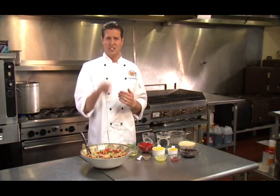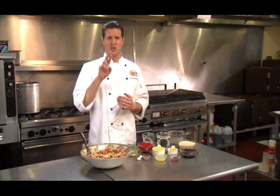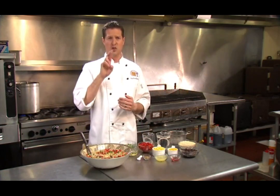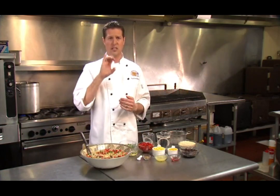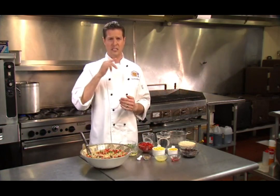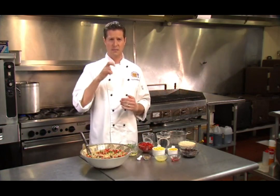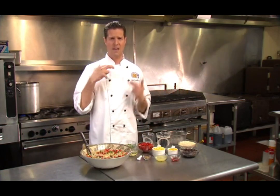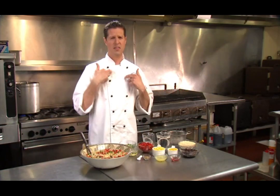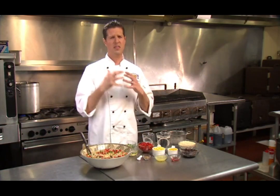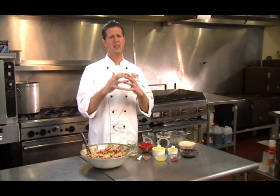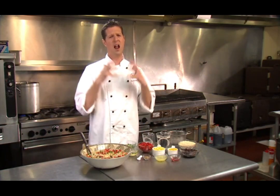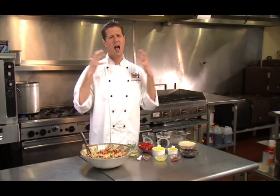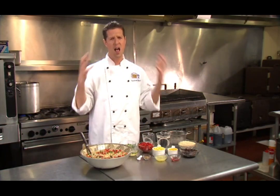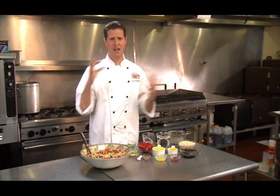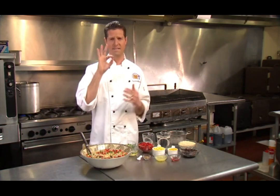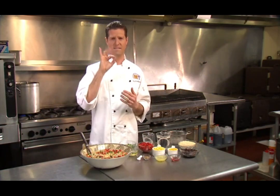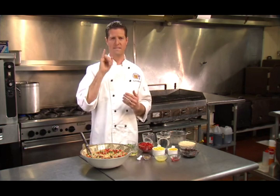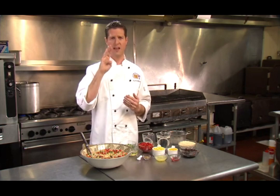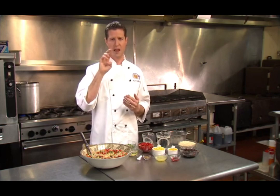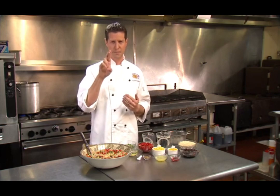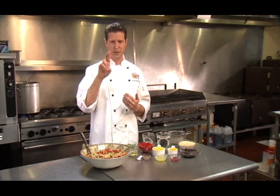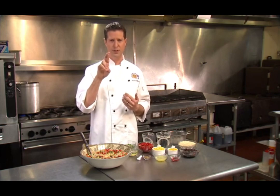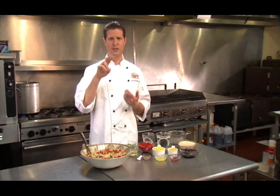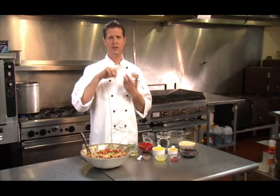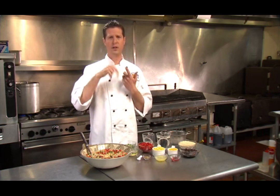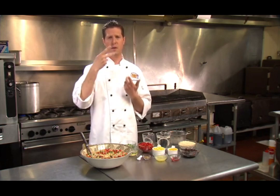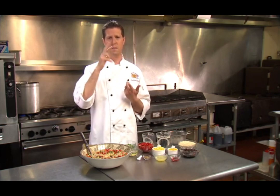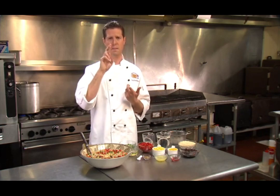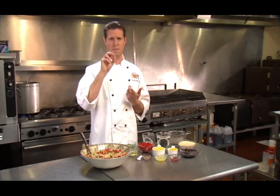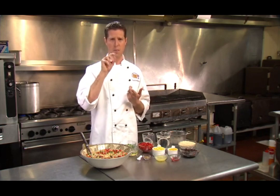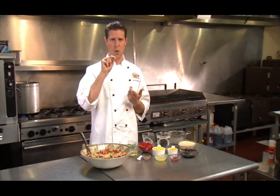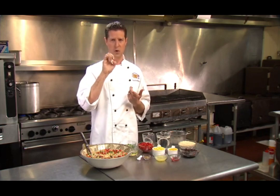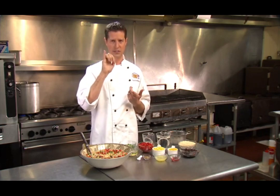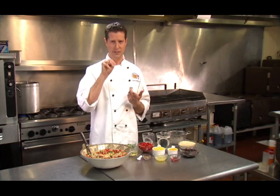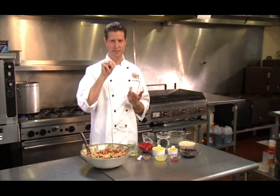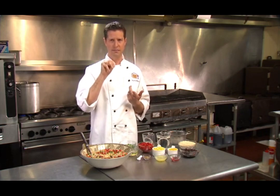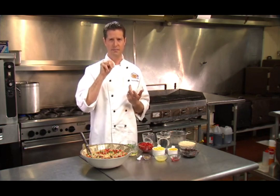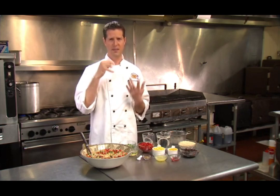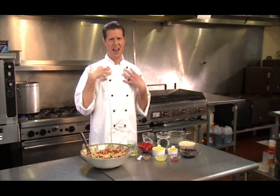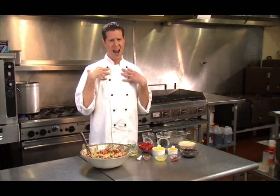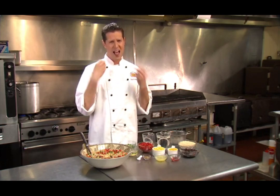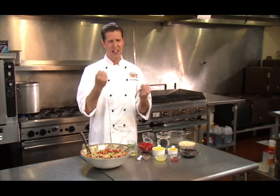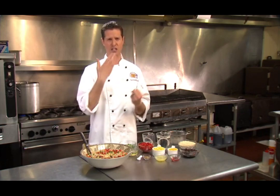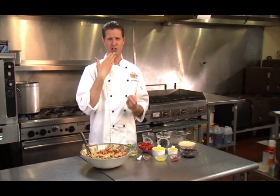This recipe is packed with fiber, protein, and good, healthy fats.